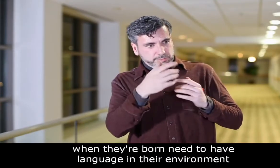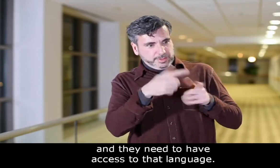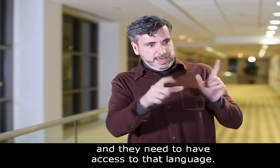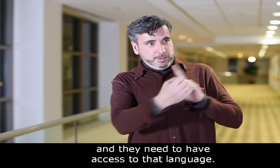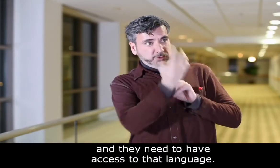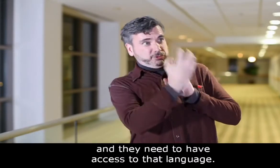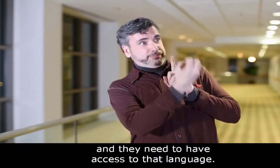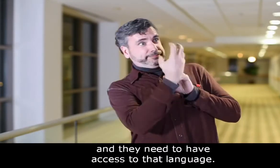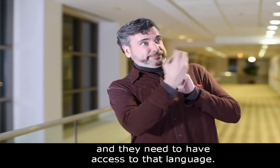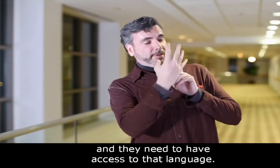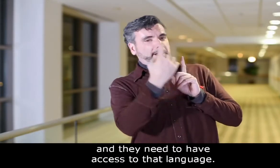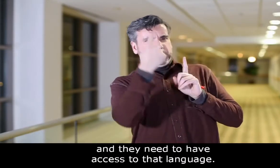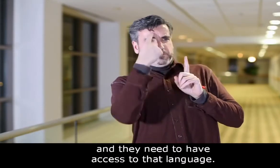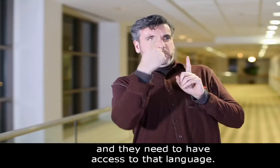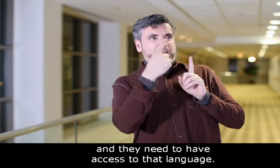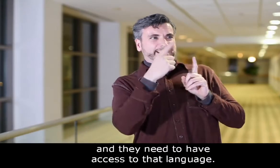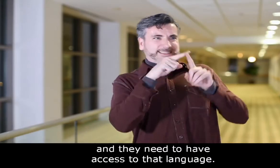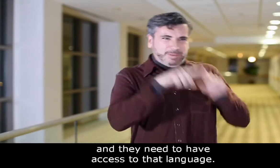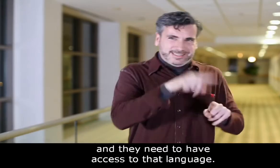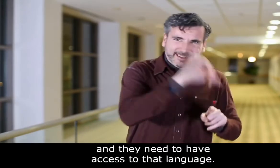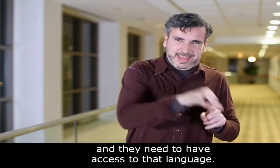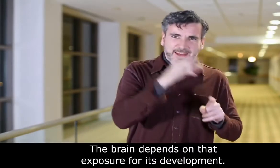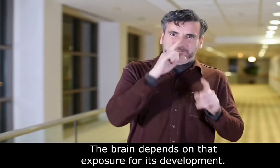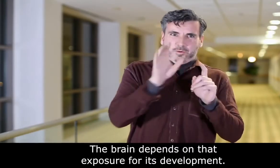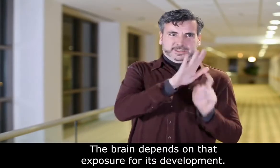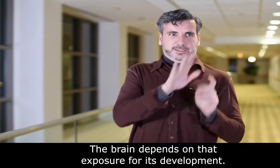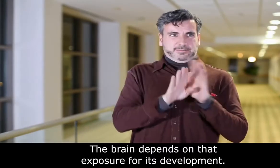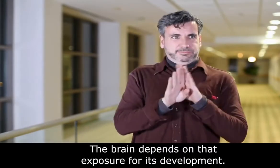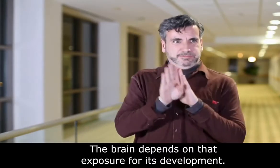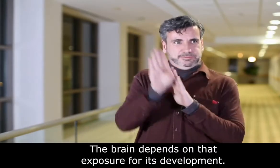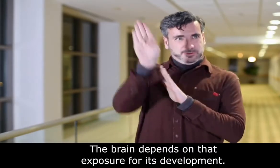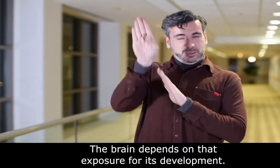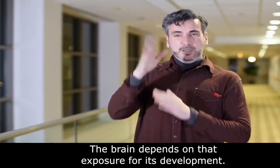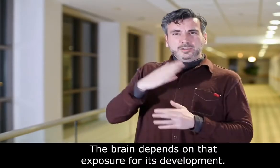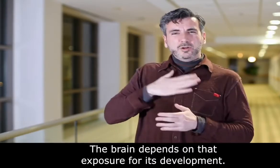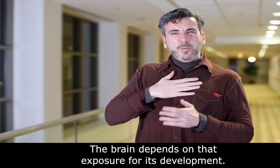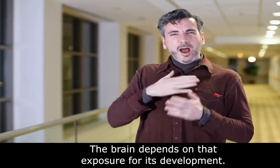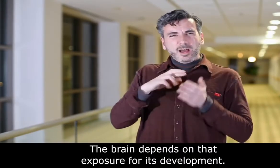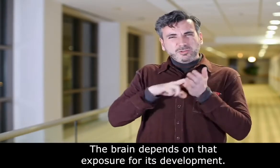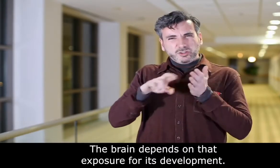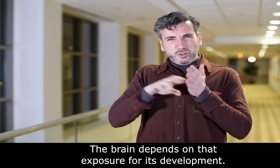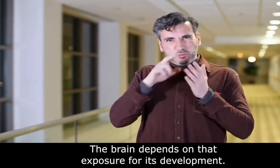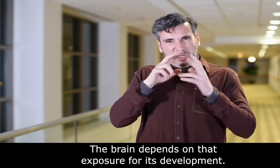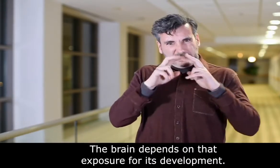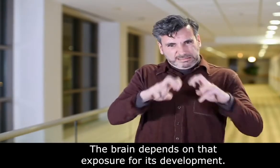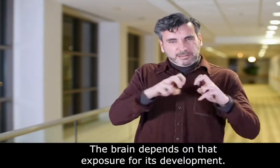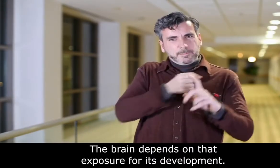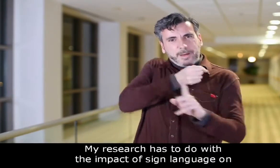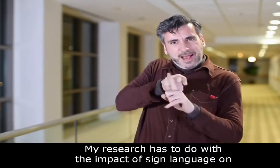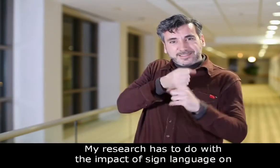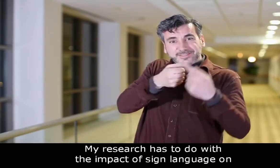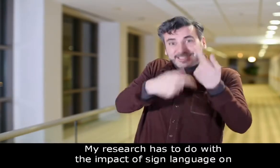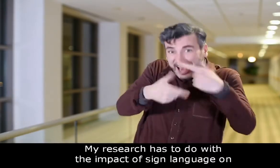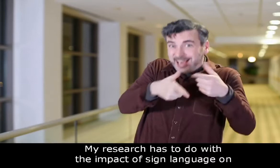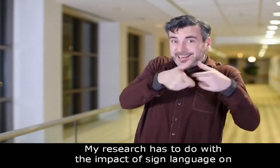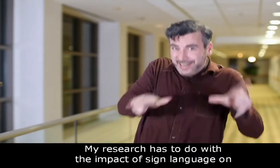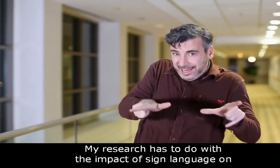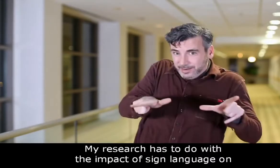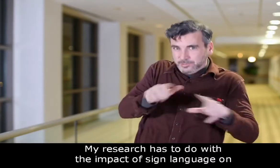environment, and they need to have access to that language. The brain depends on that exposure for its development. My research has to do with the impact